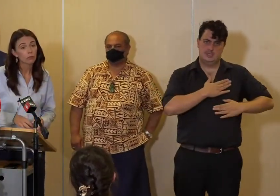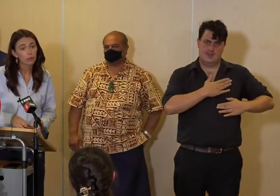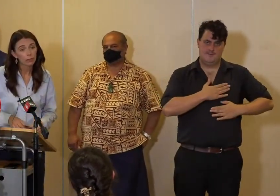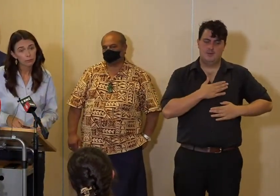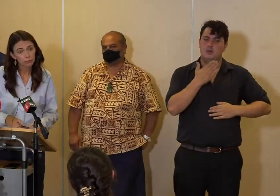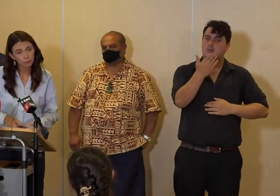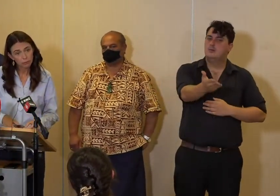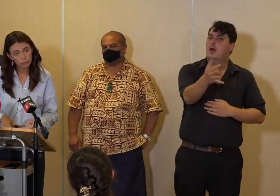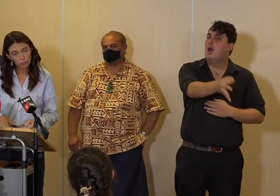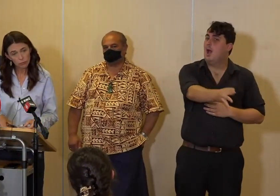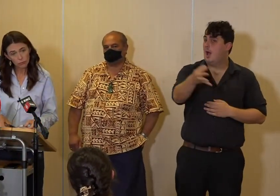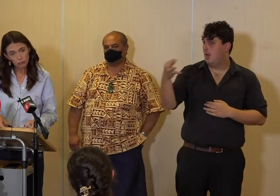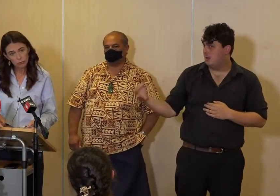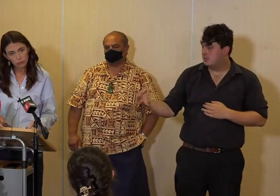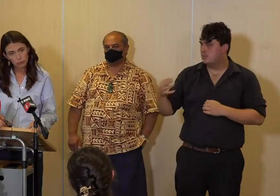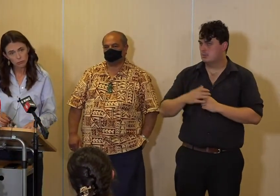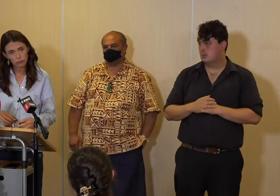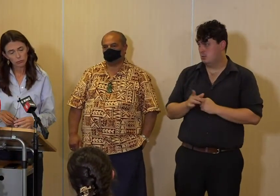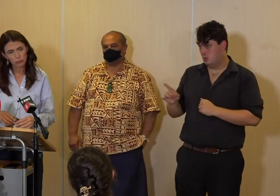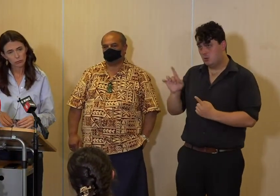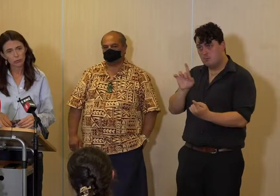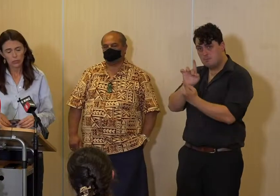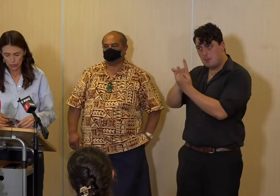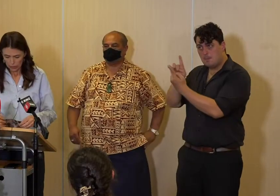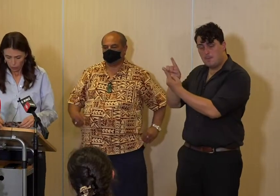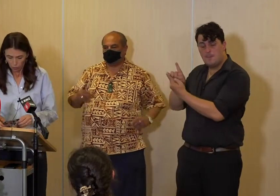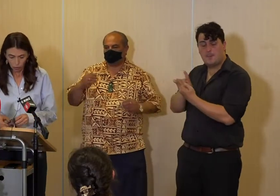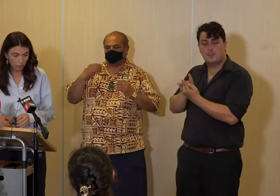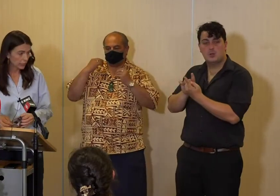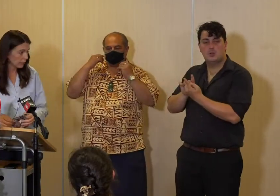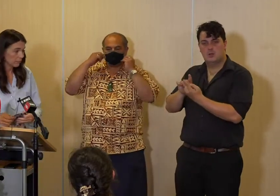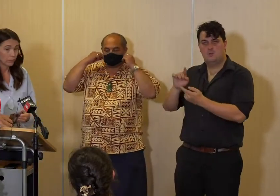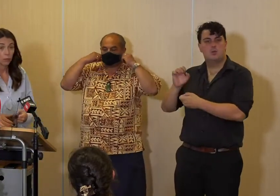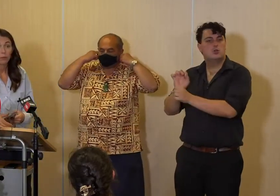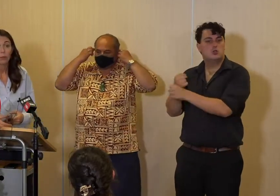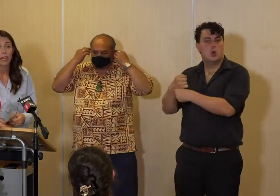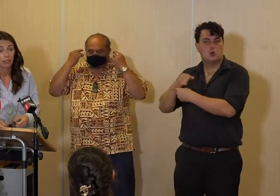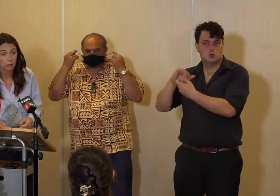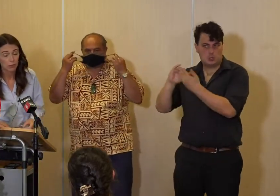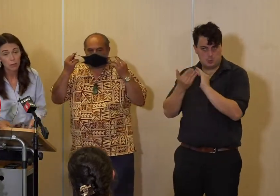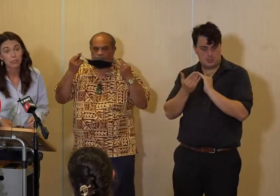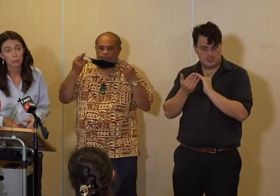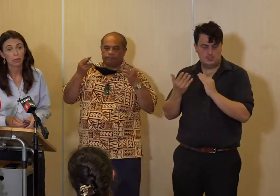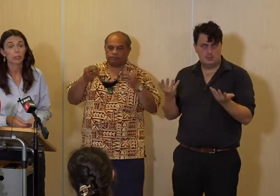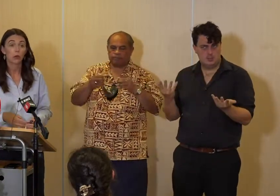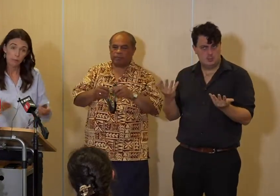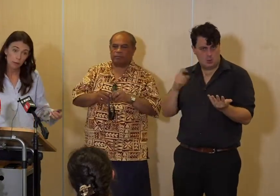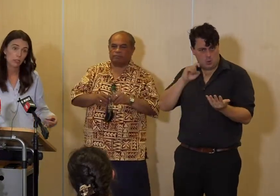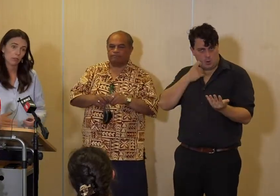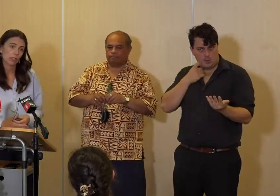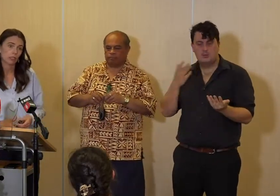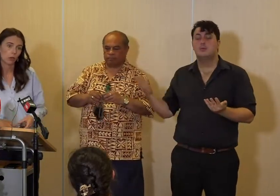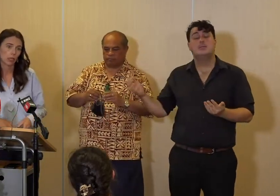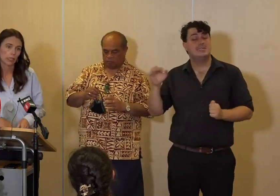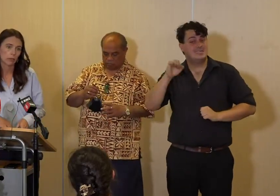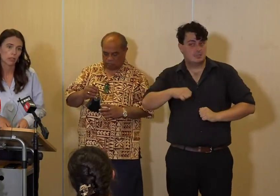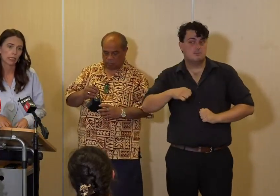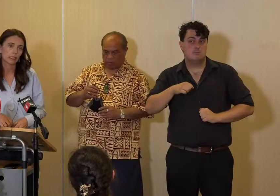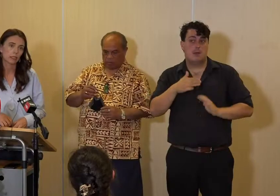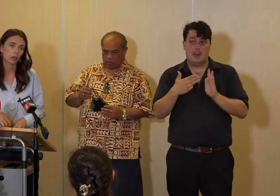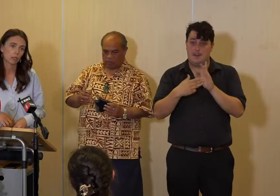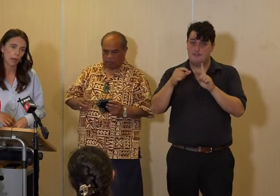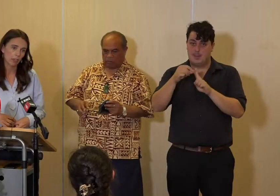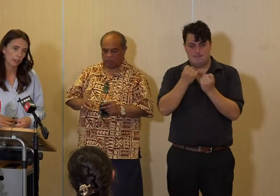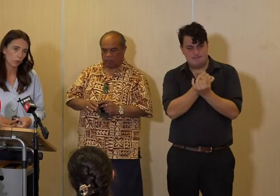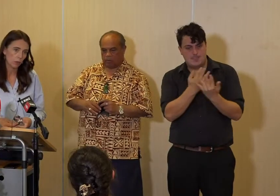ministers planning to meet with members of the Tongan community in the meantime? Well, obviously, we have a number of members of Parliament who are members of the Tongan